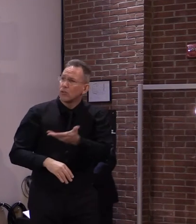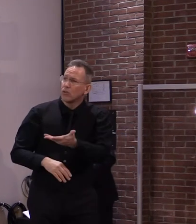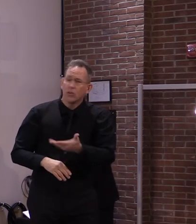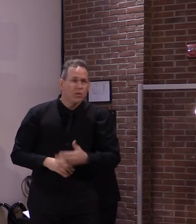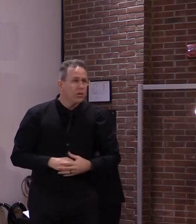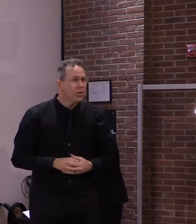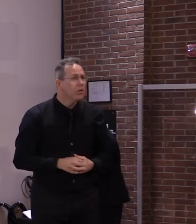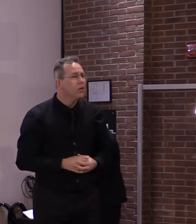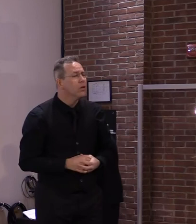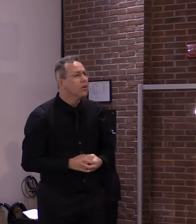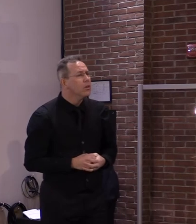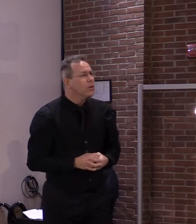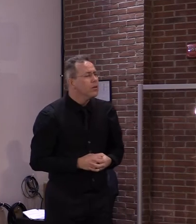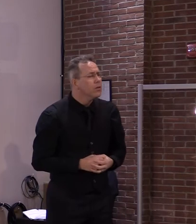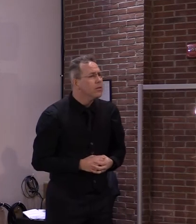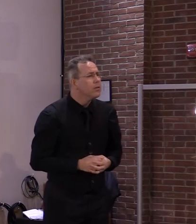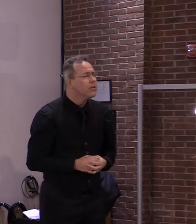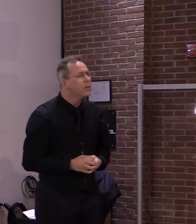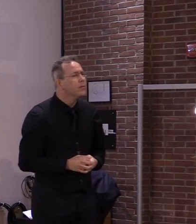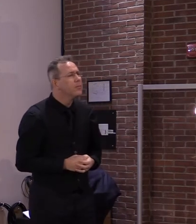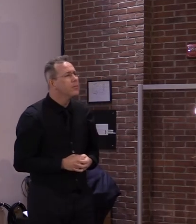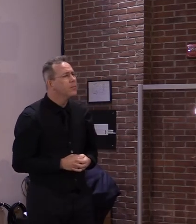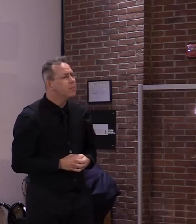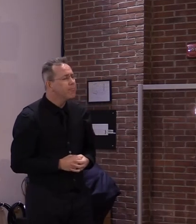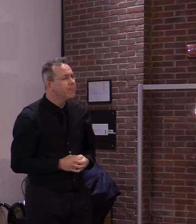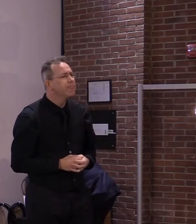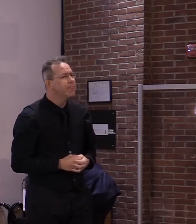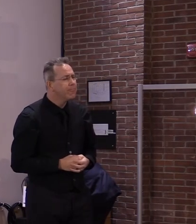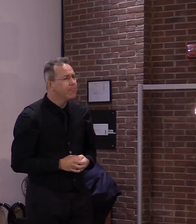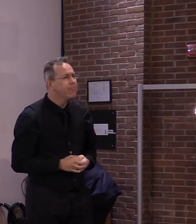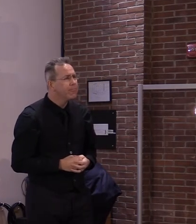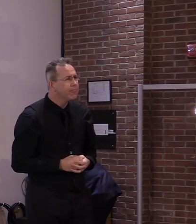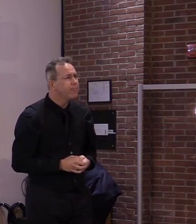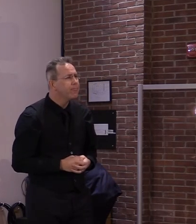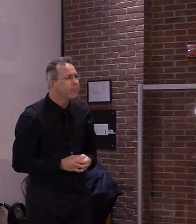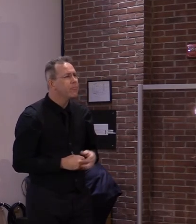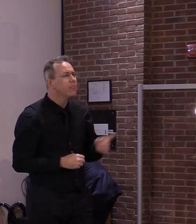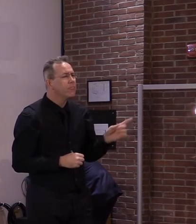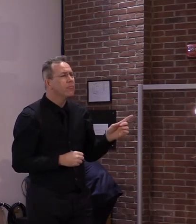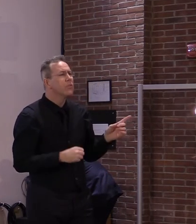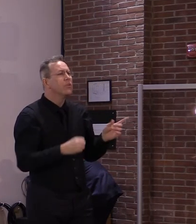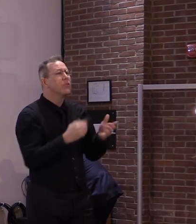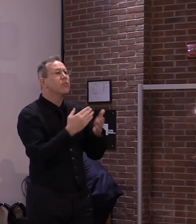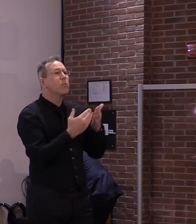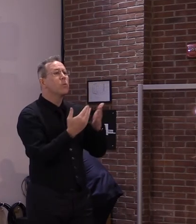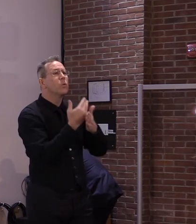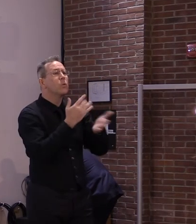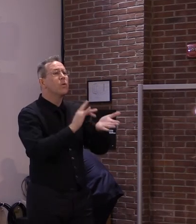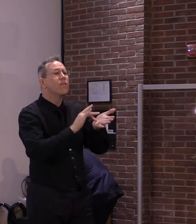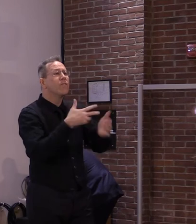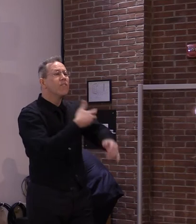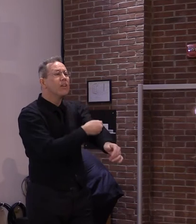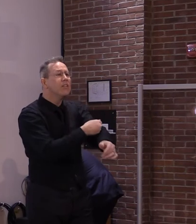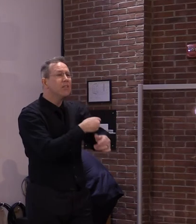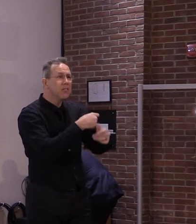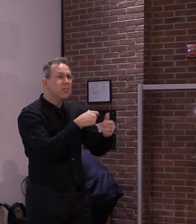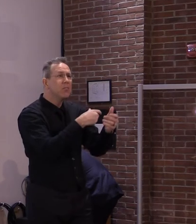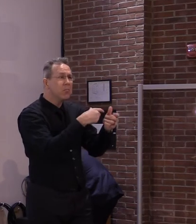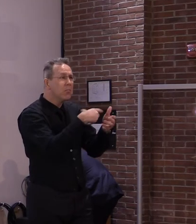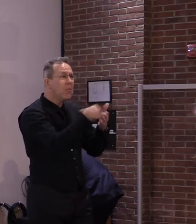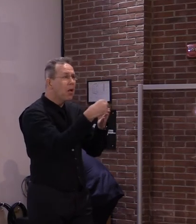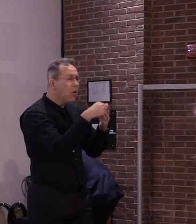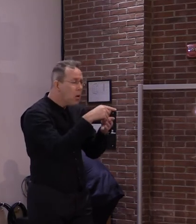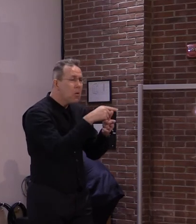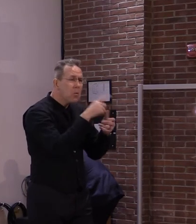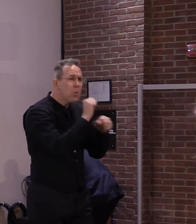platforms that we don't have all the data in on yet have had more pediatric enrollment in their studies and of course